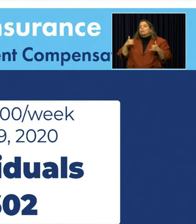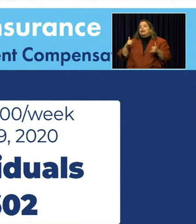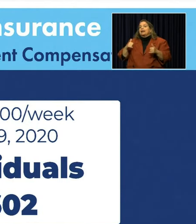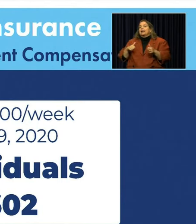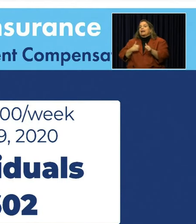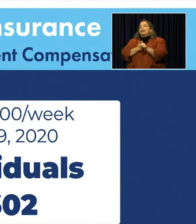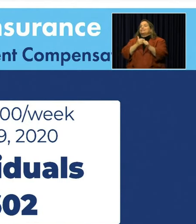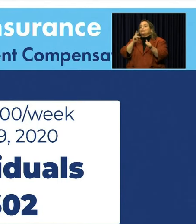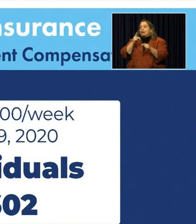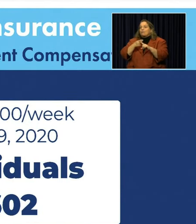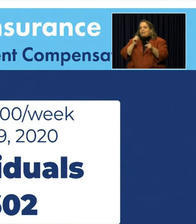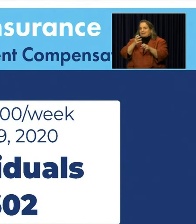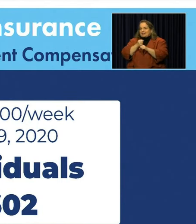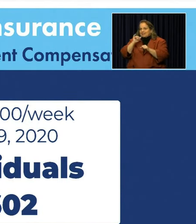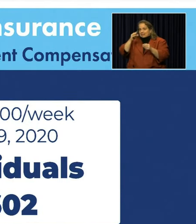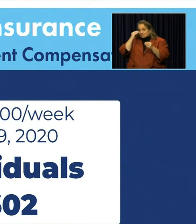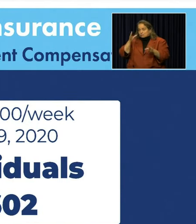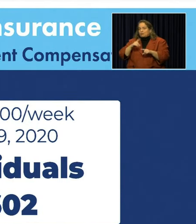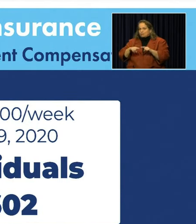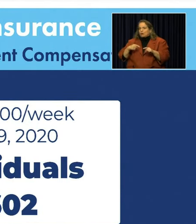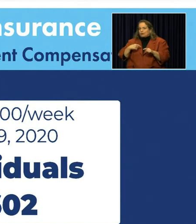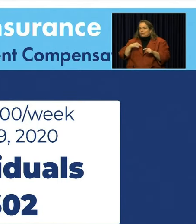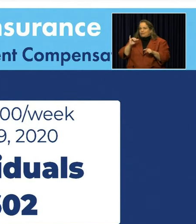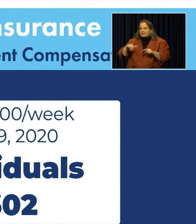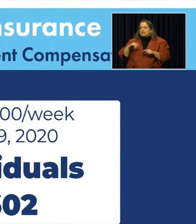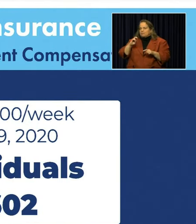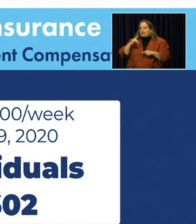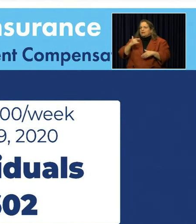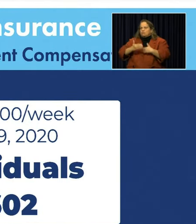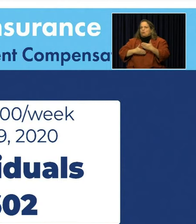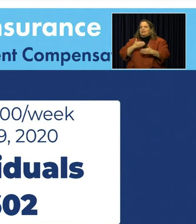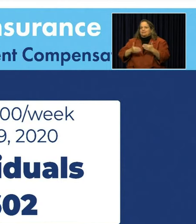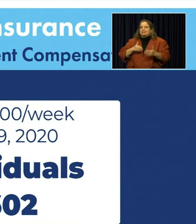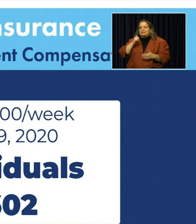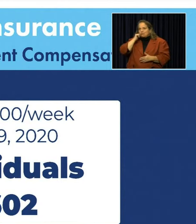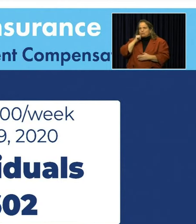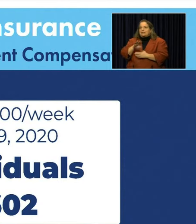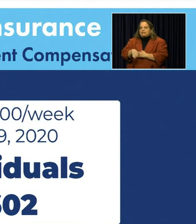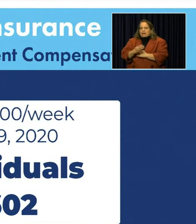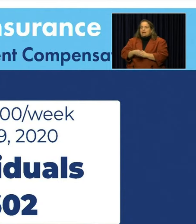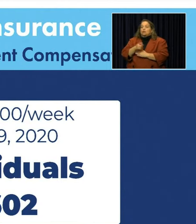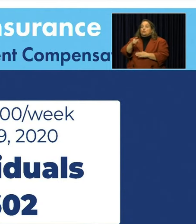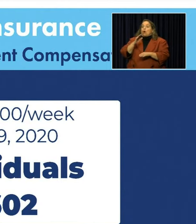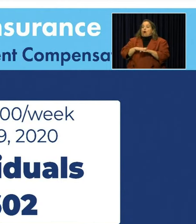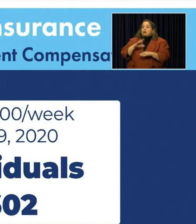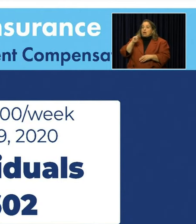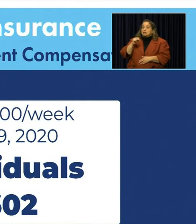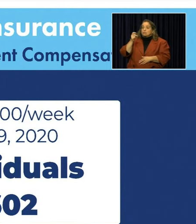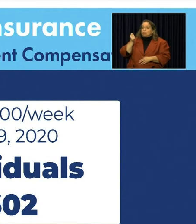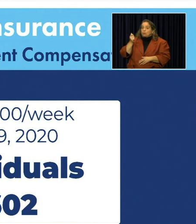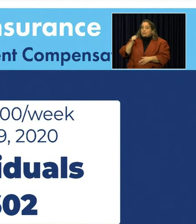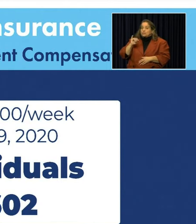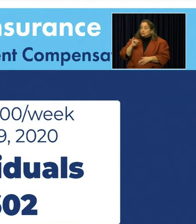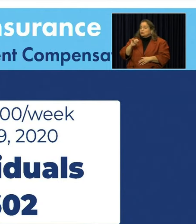from getting that information, but those are being processed nightly. So folks that are on unemployment insurance, they don't have to do anything